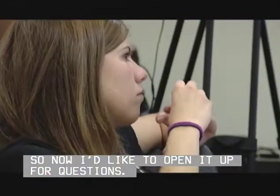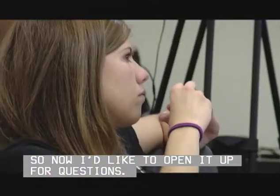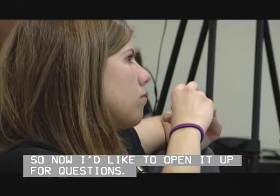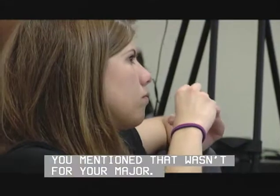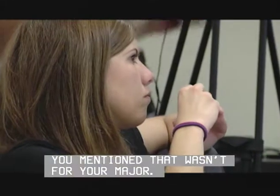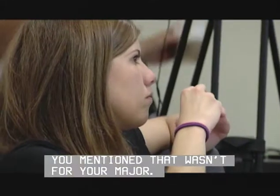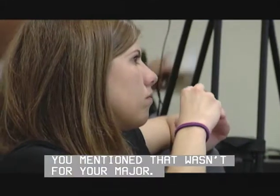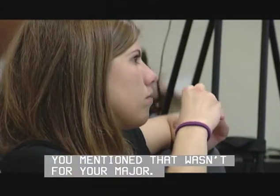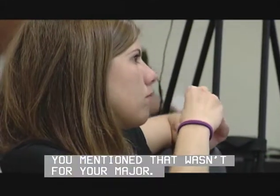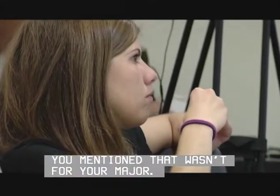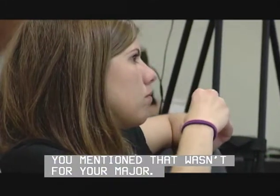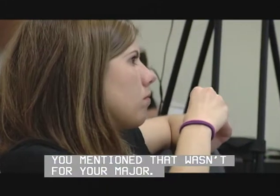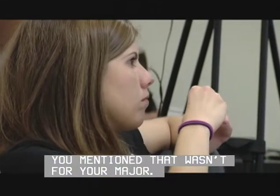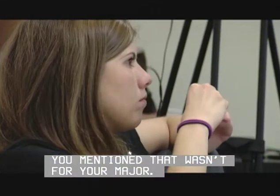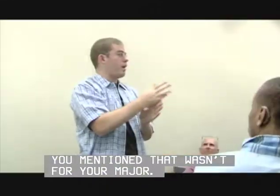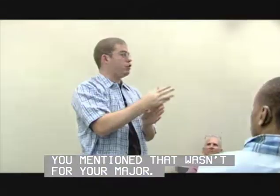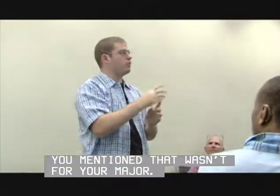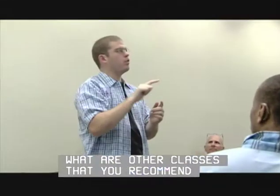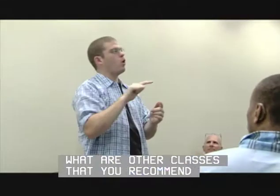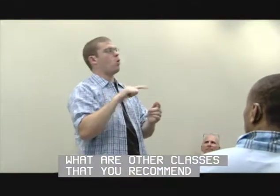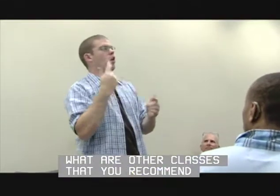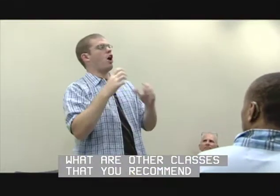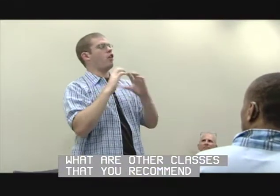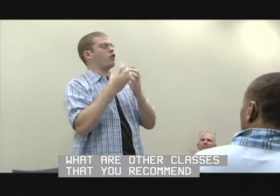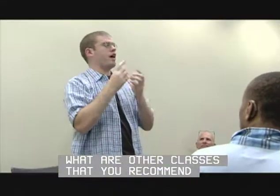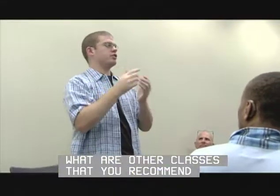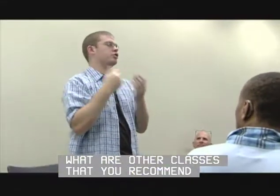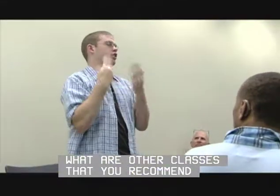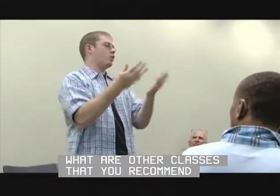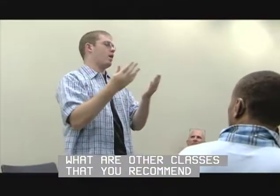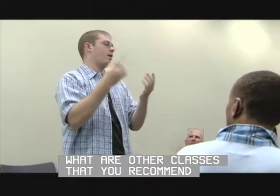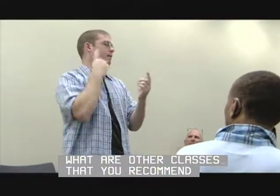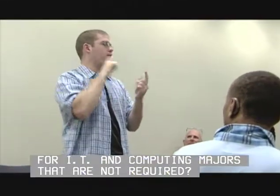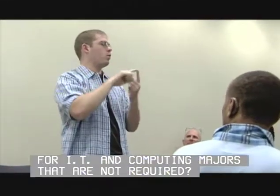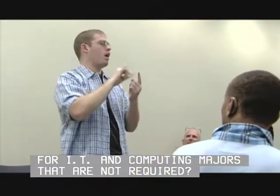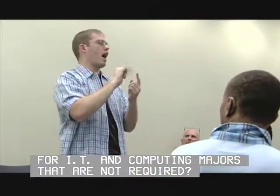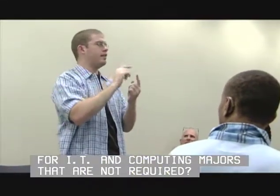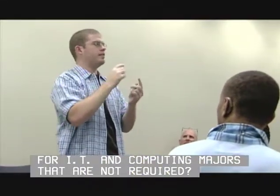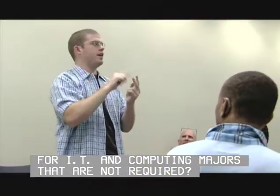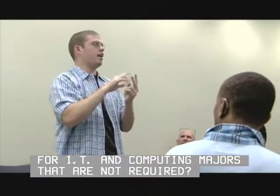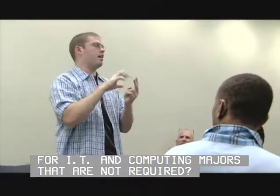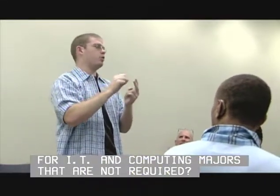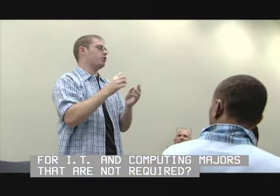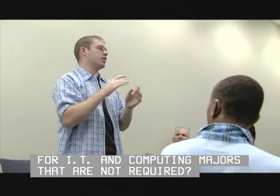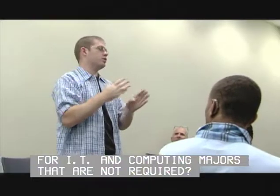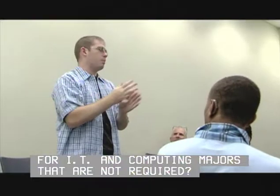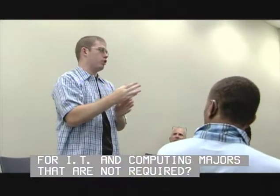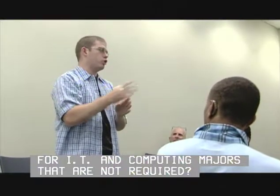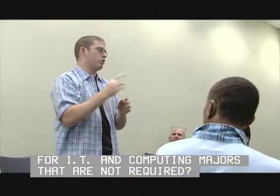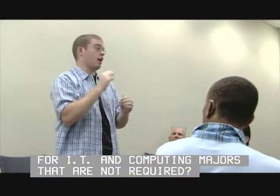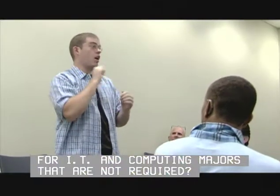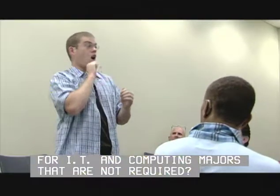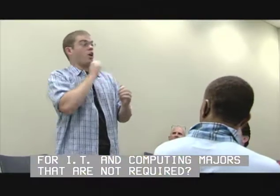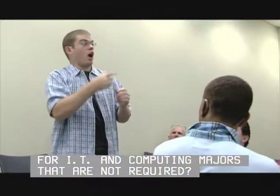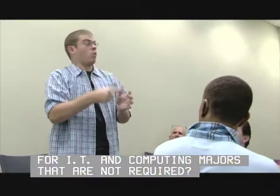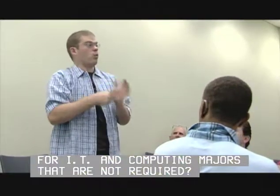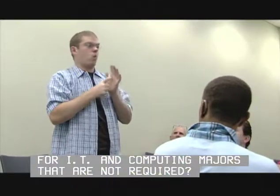You mentioned now that wasn't for your major. What are other classes that you recommend for IT and computer majors that are not required?